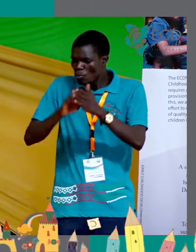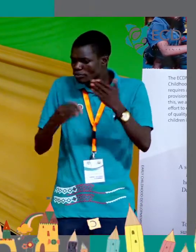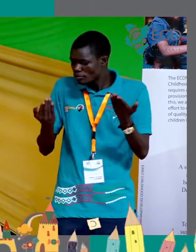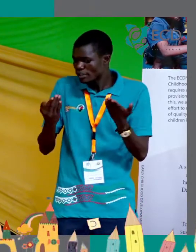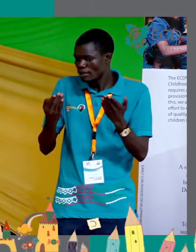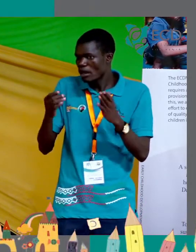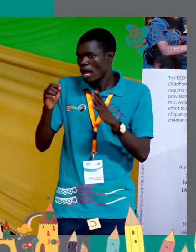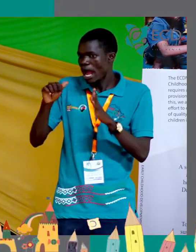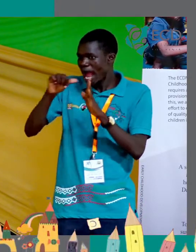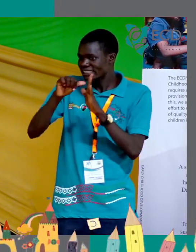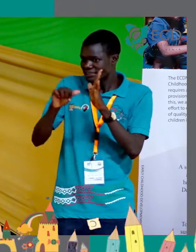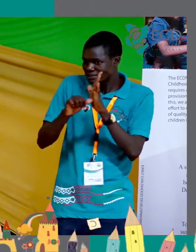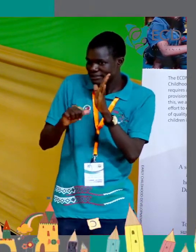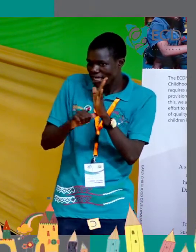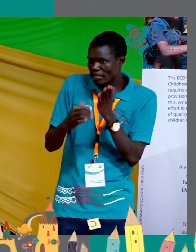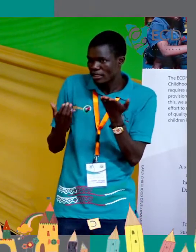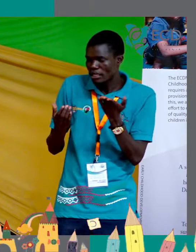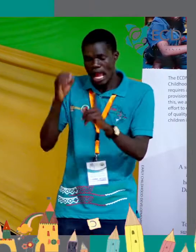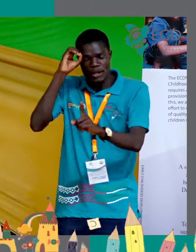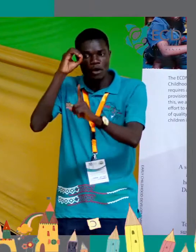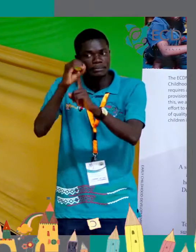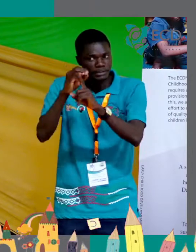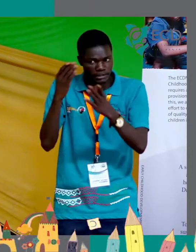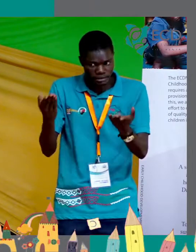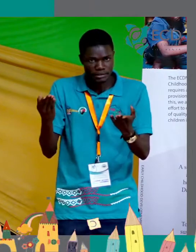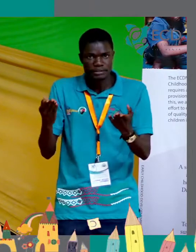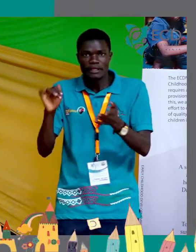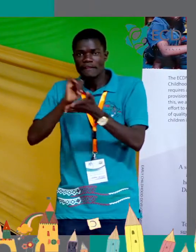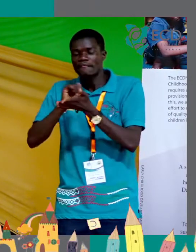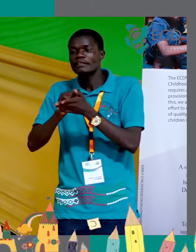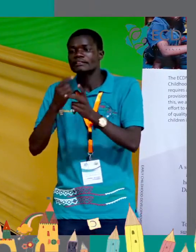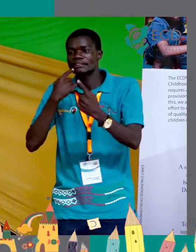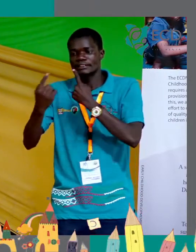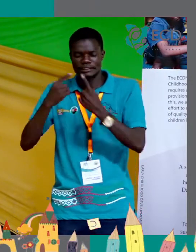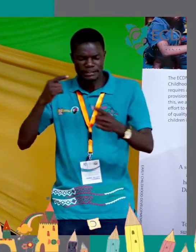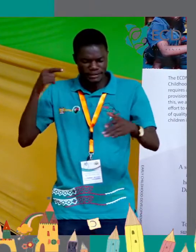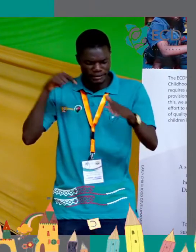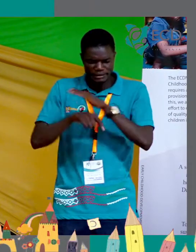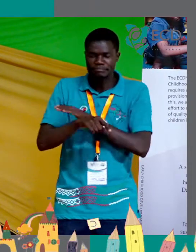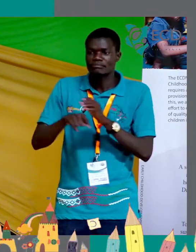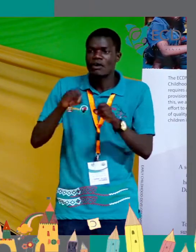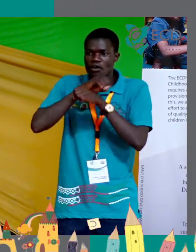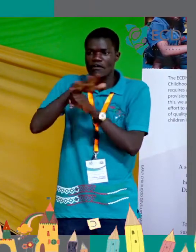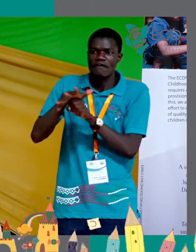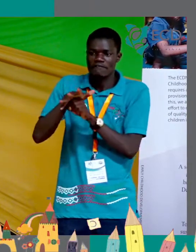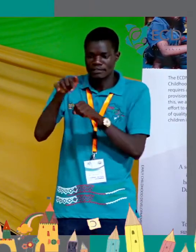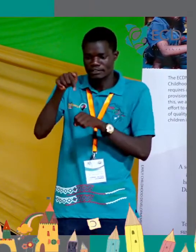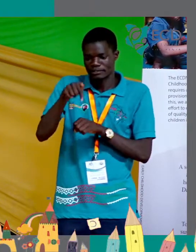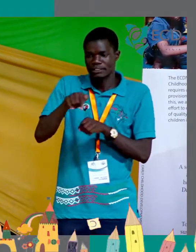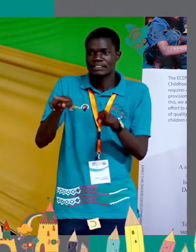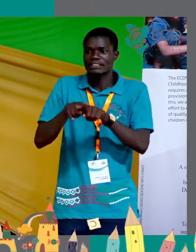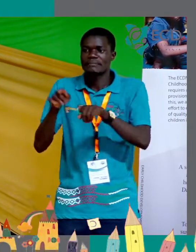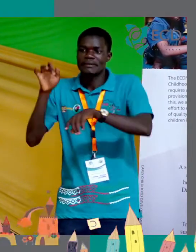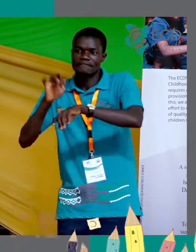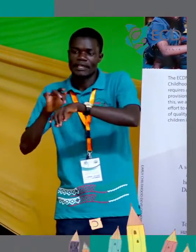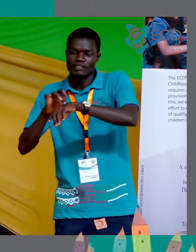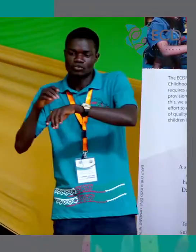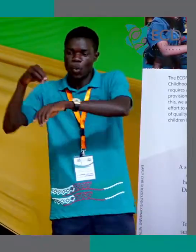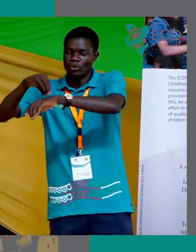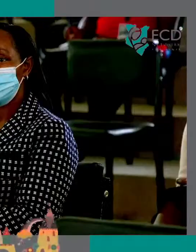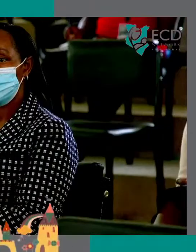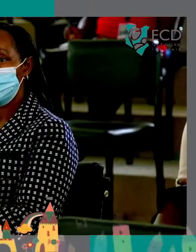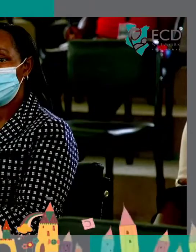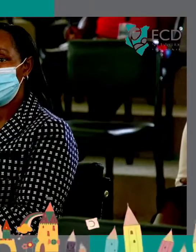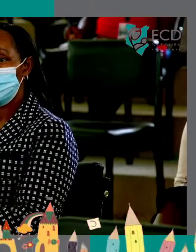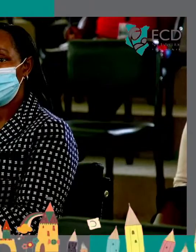track. Then we'll discuss briefly about the COVID-19 pandemic and its effects on children, and